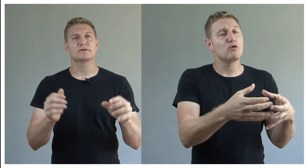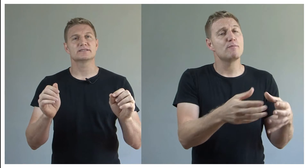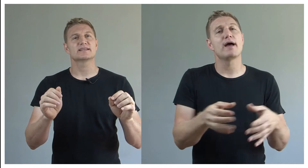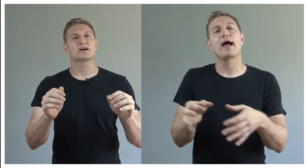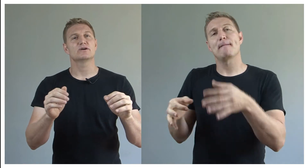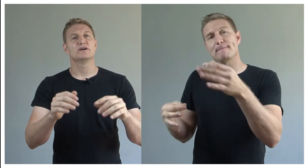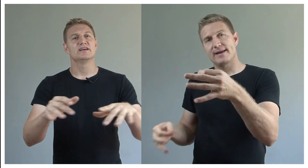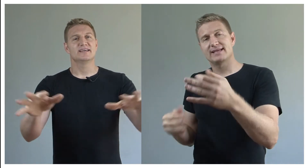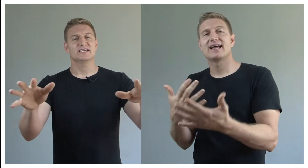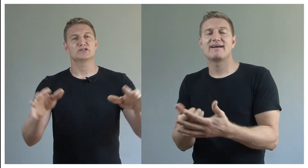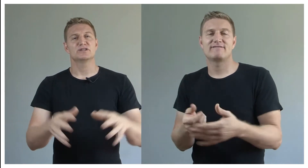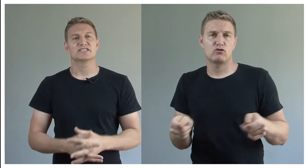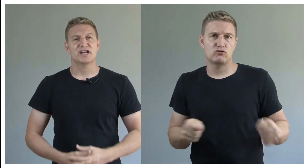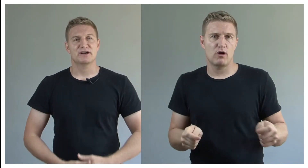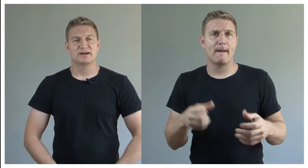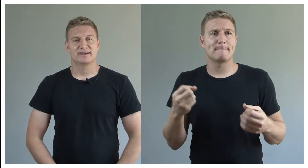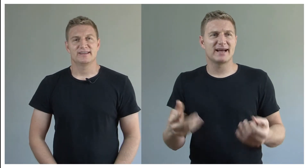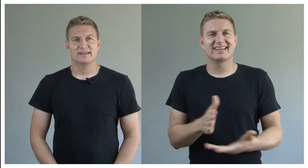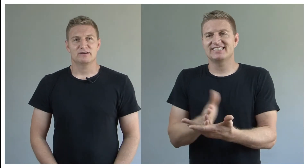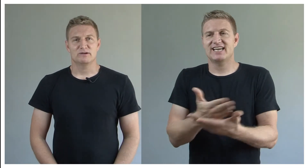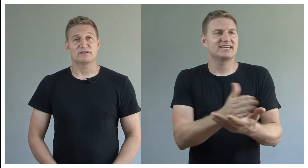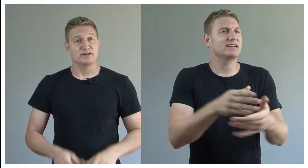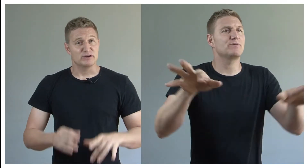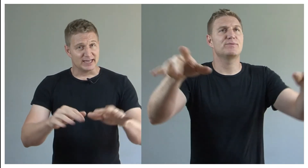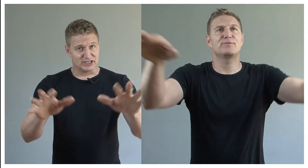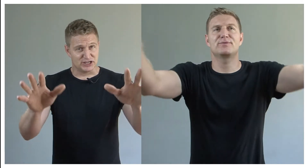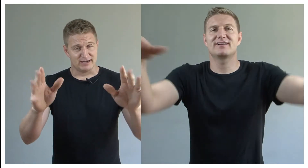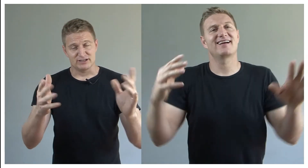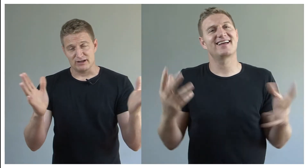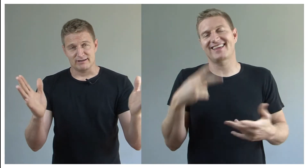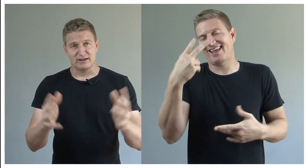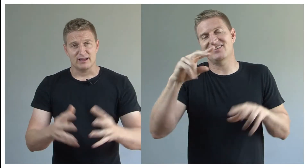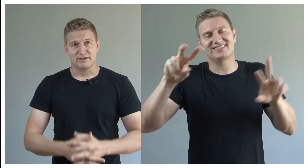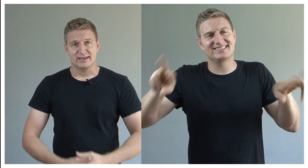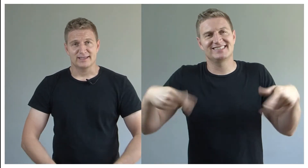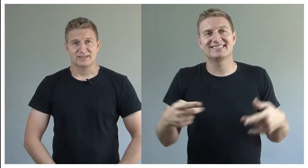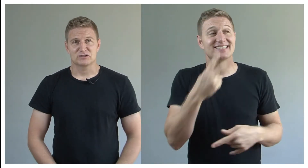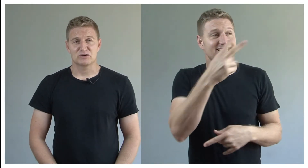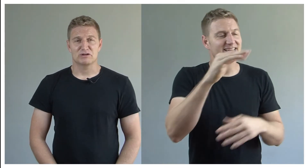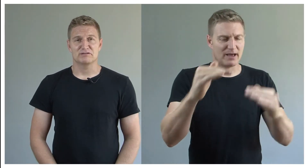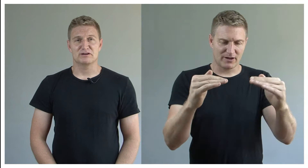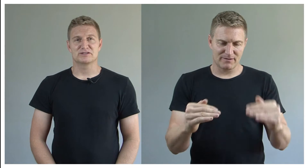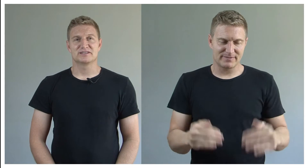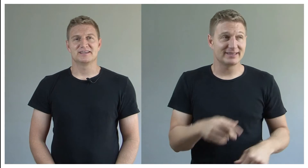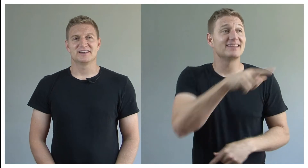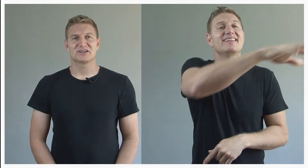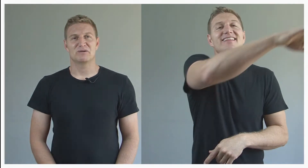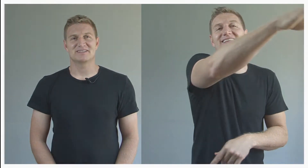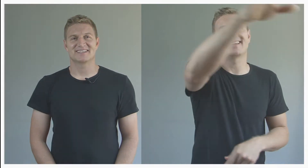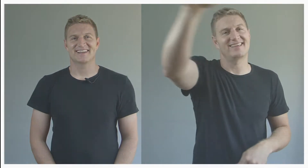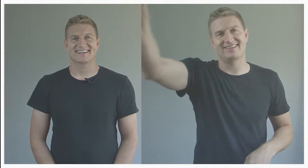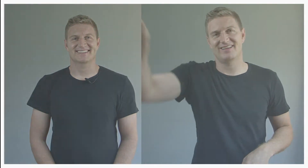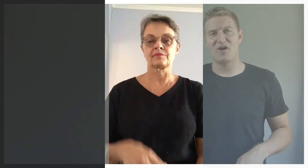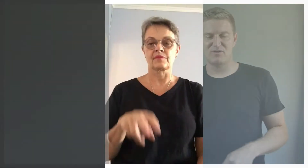that go into the share if the video gets shared. So I don't have any control over those comments and likes.